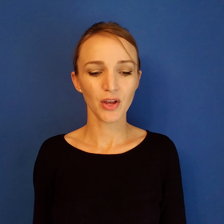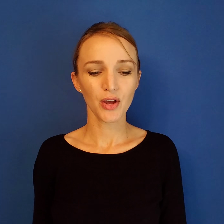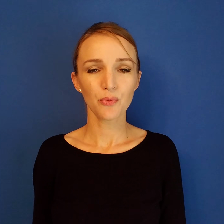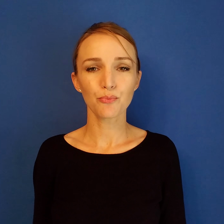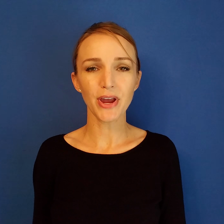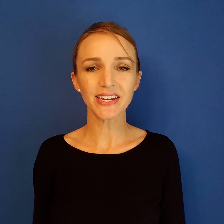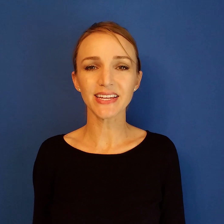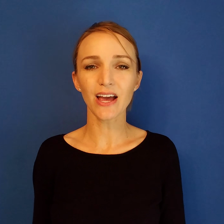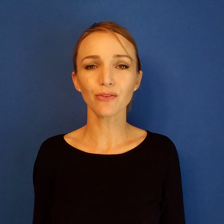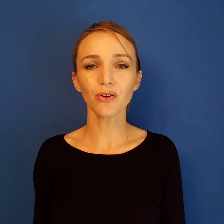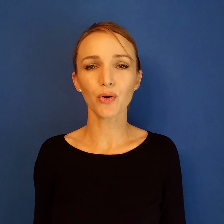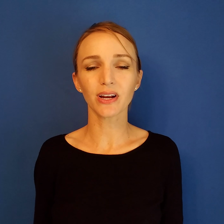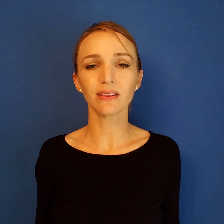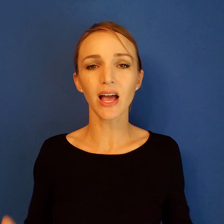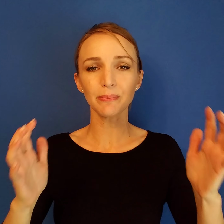Breakdown. collapse.